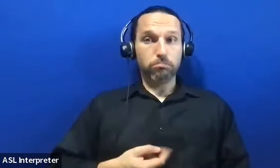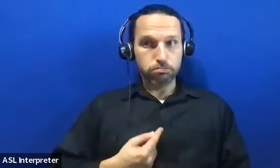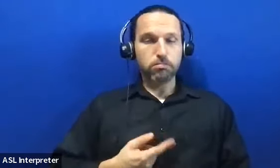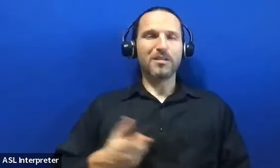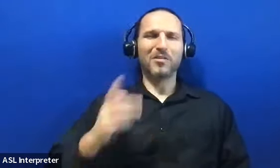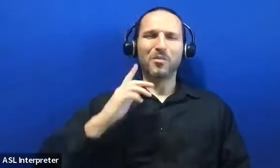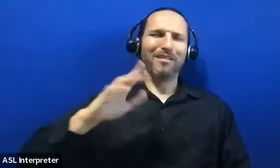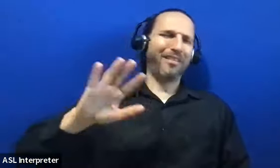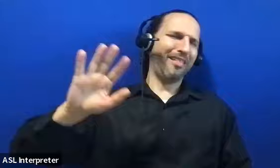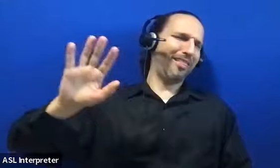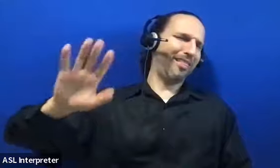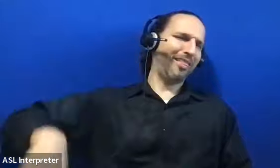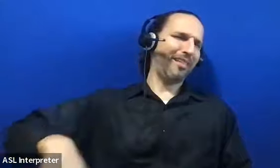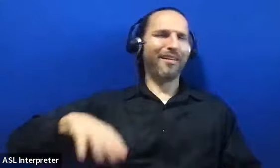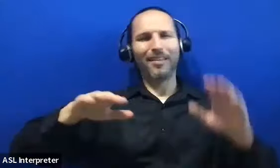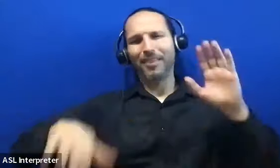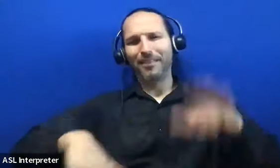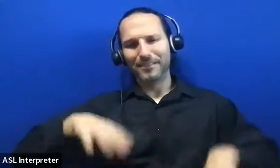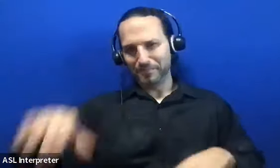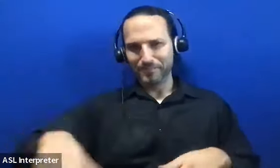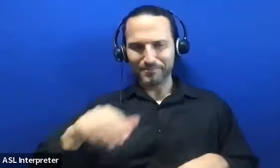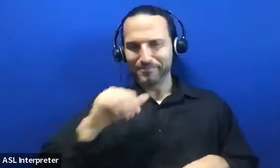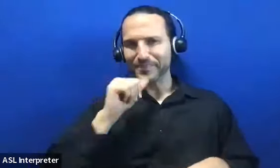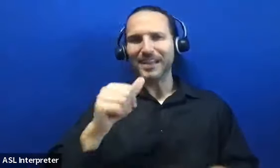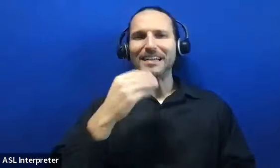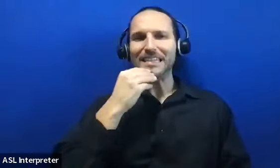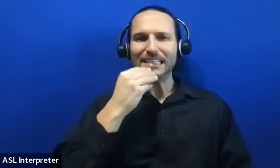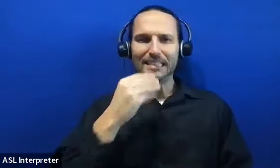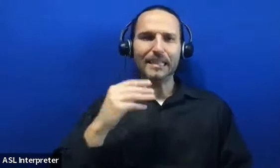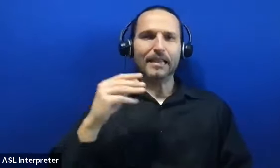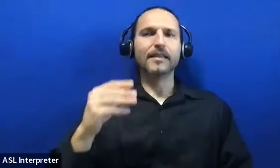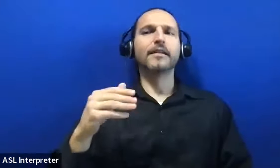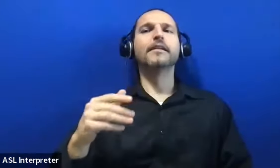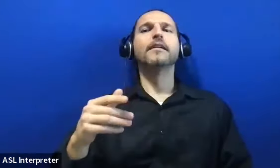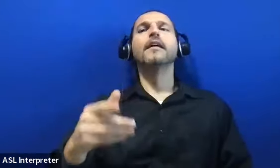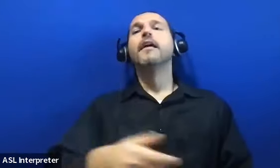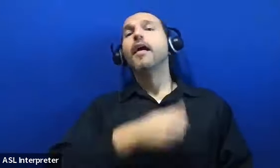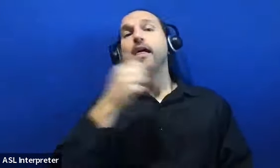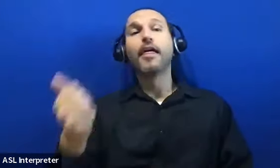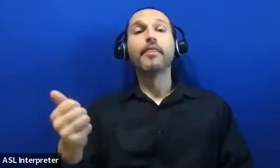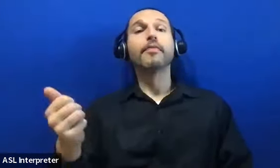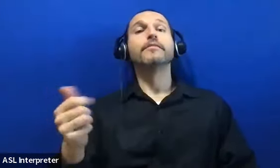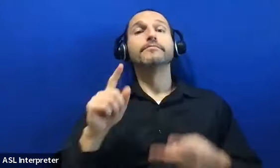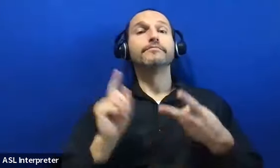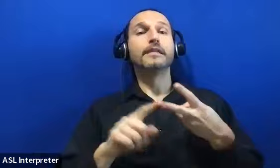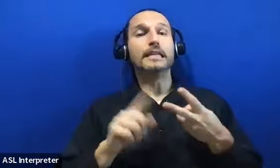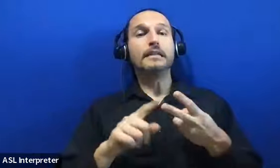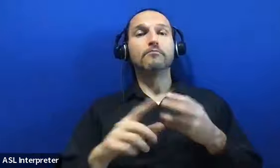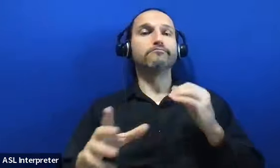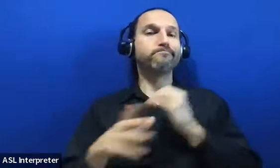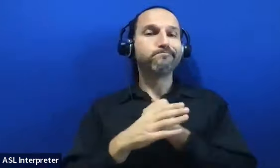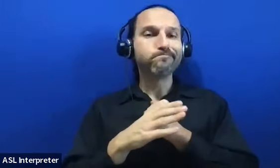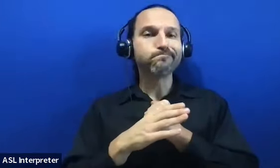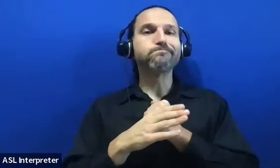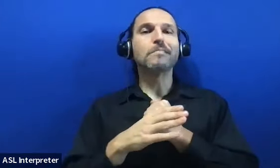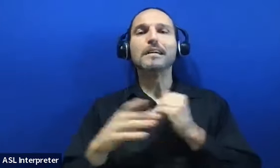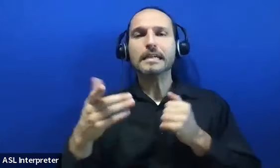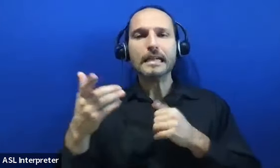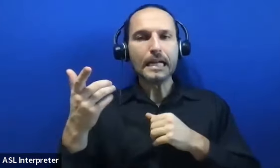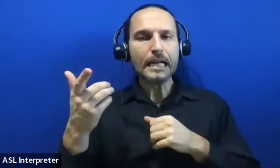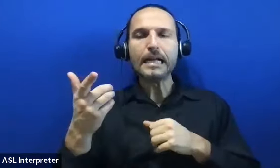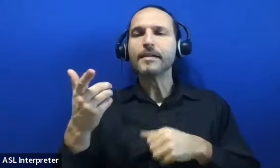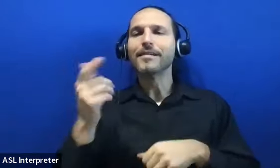very often. So that is reflux. And then we have constipation, where a child is not able to